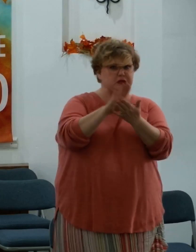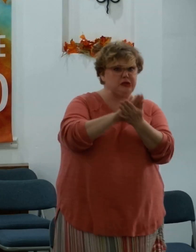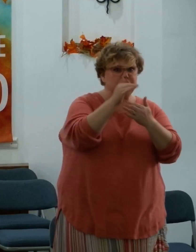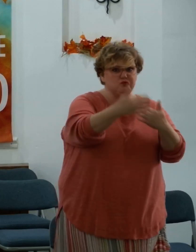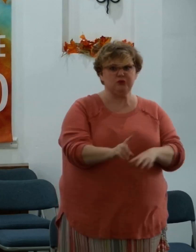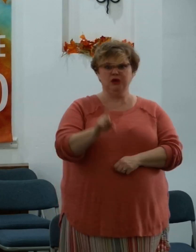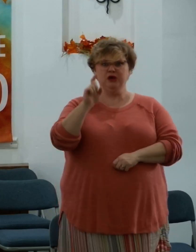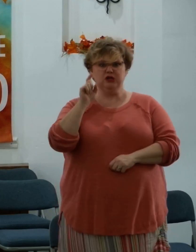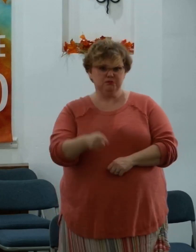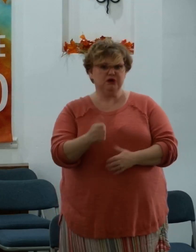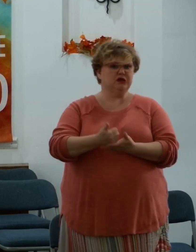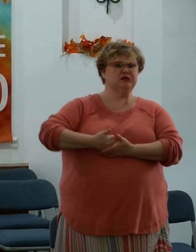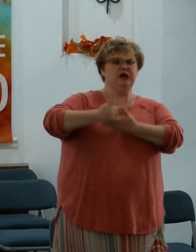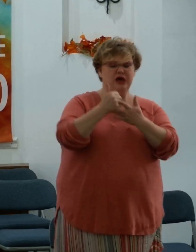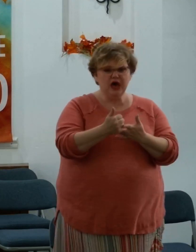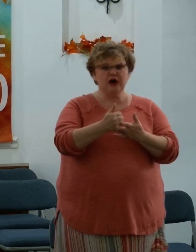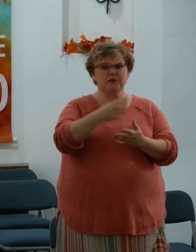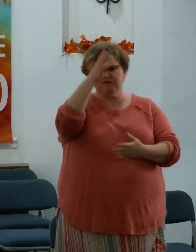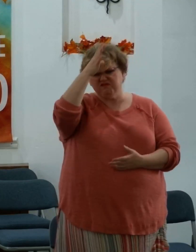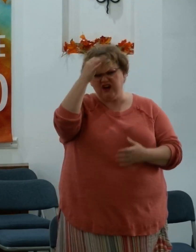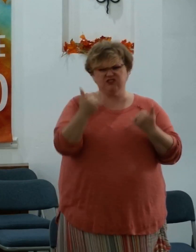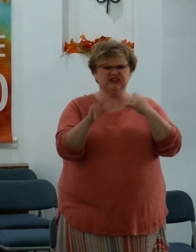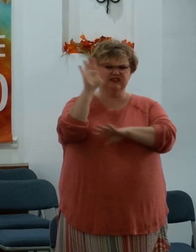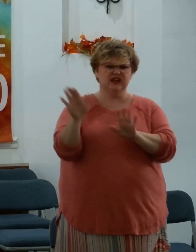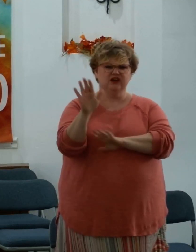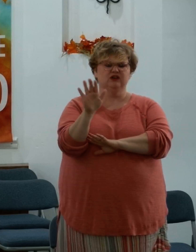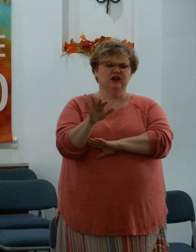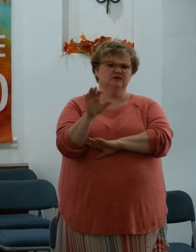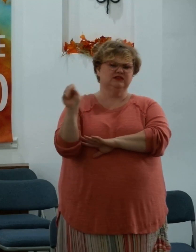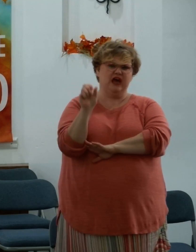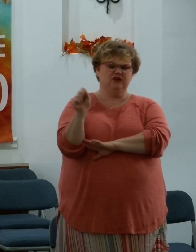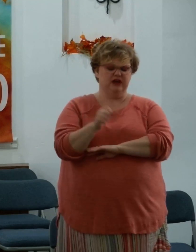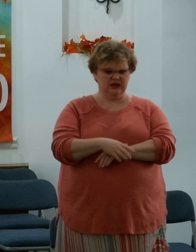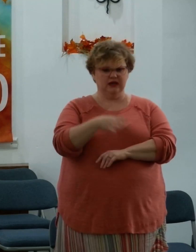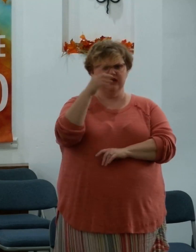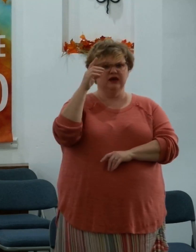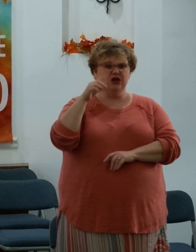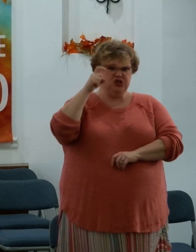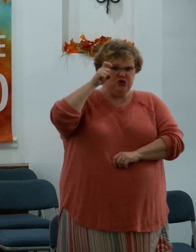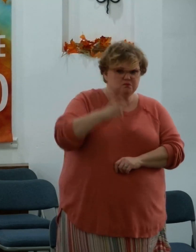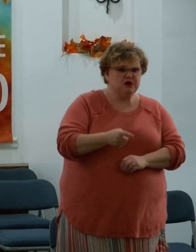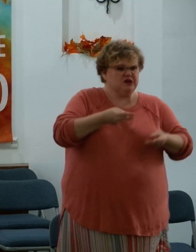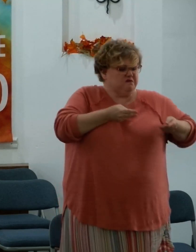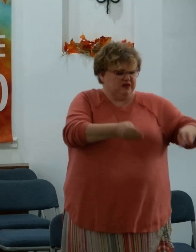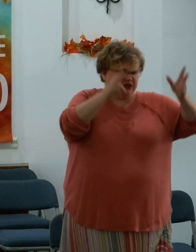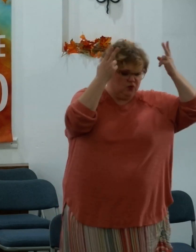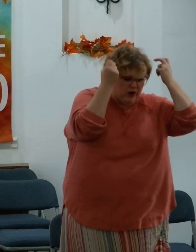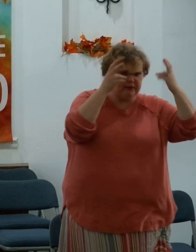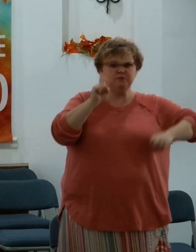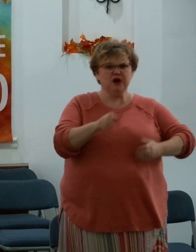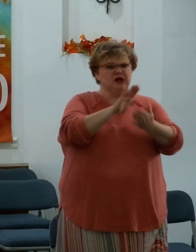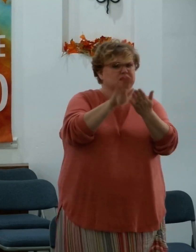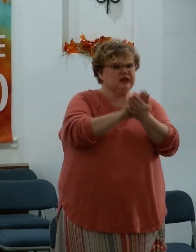wire that house this Saturday morning. You got to hoe the garden. Digger, you got to feed those rabbits. And Digger, you got to clean their cages.